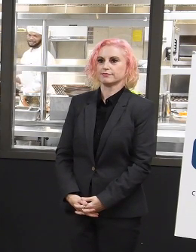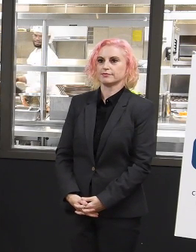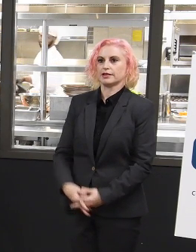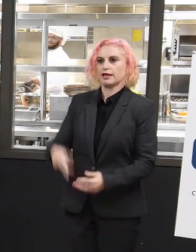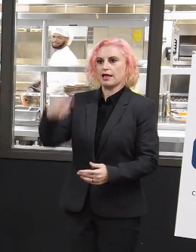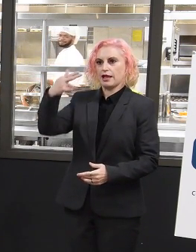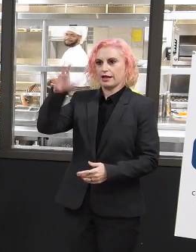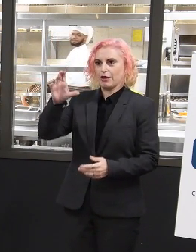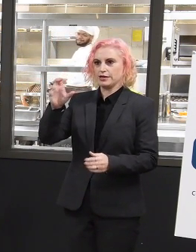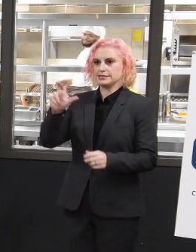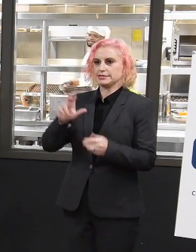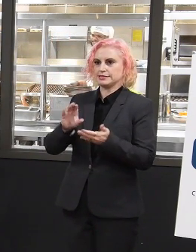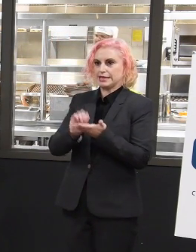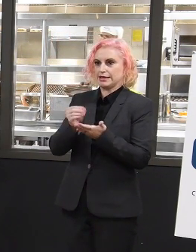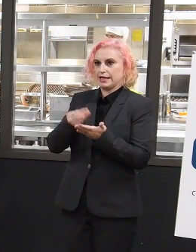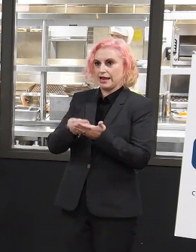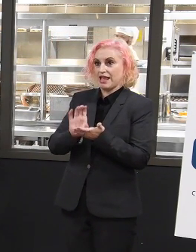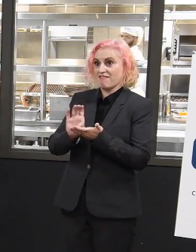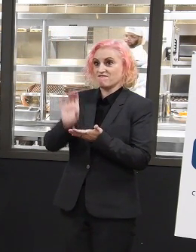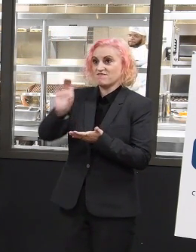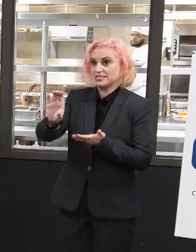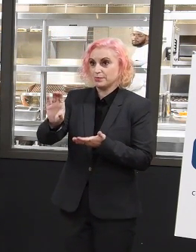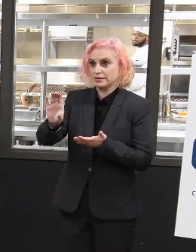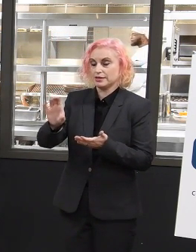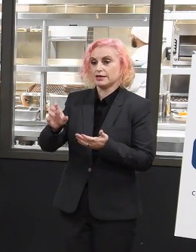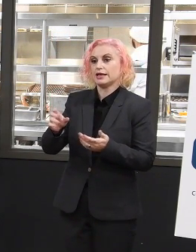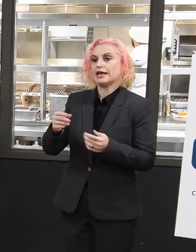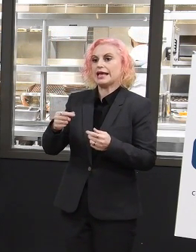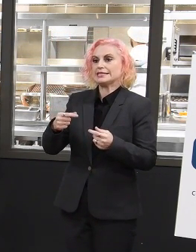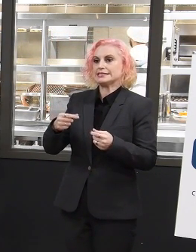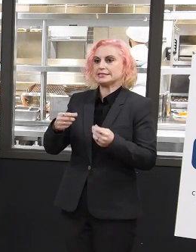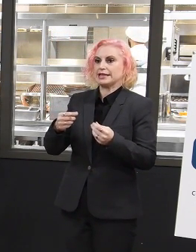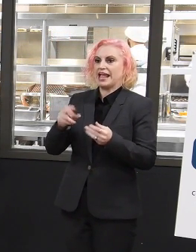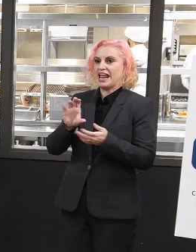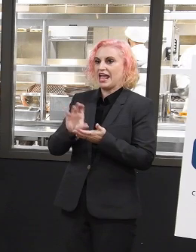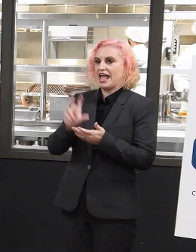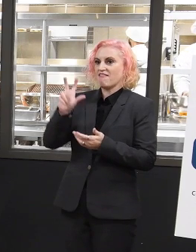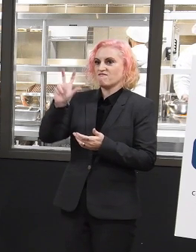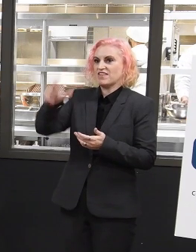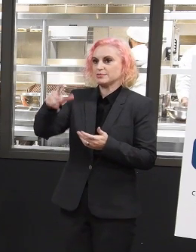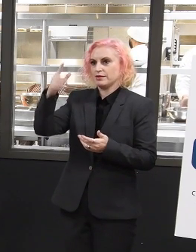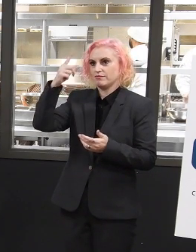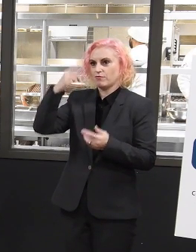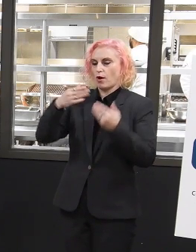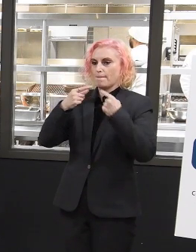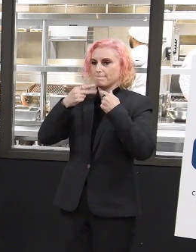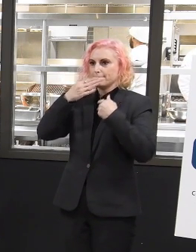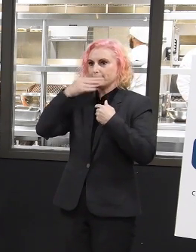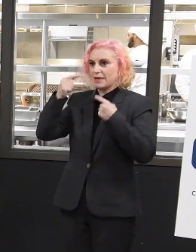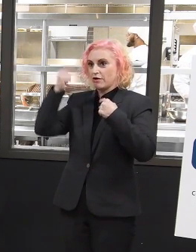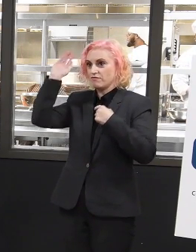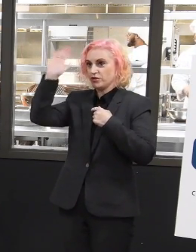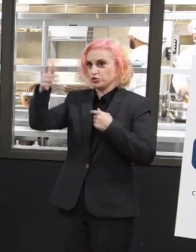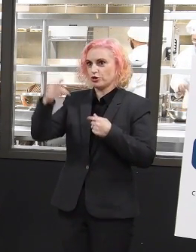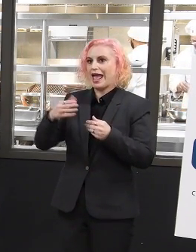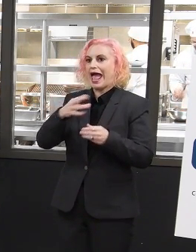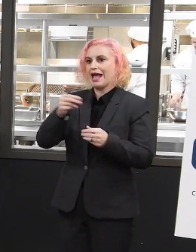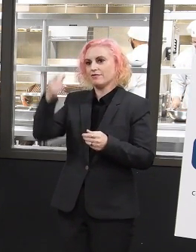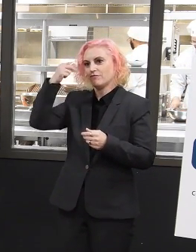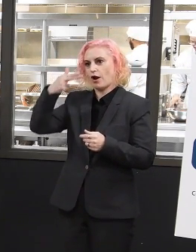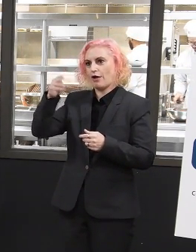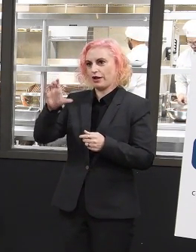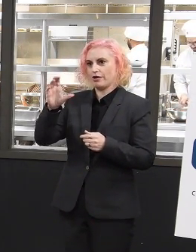Howard County's investment is an investment in a brighter future for our students and a better future for Howard County. Thank you again.